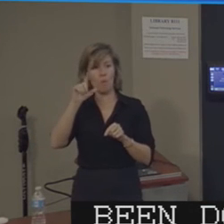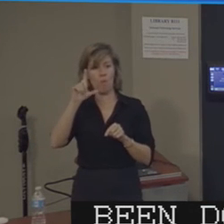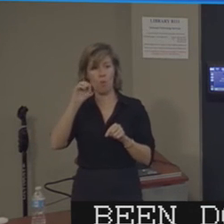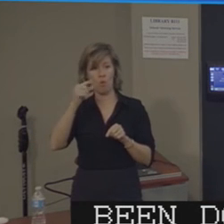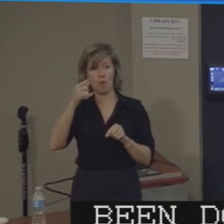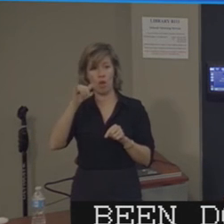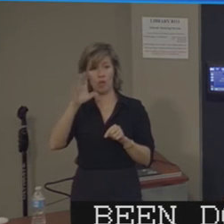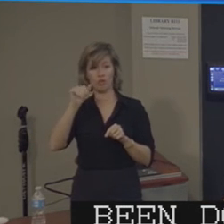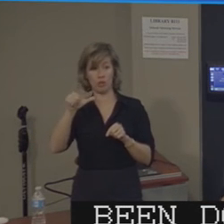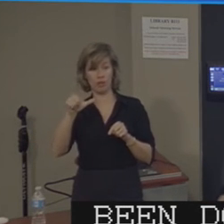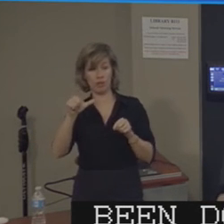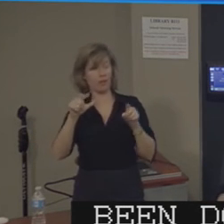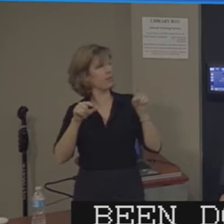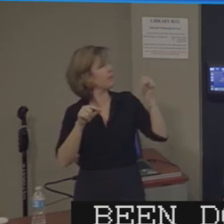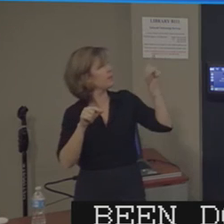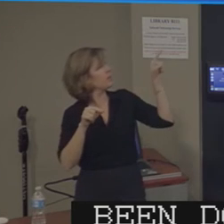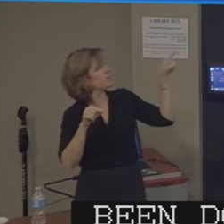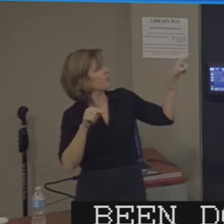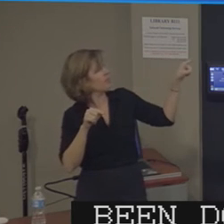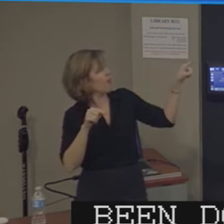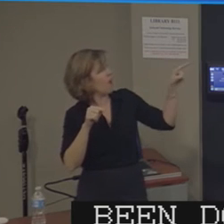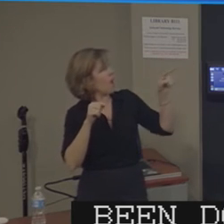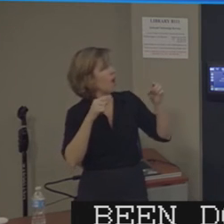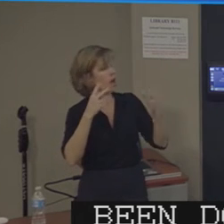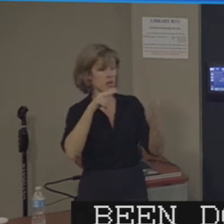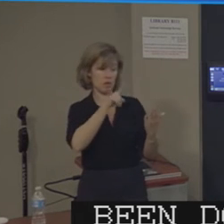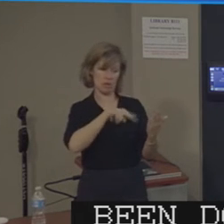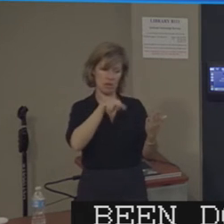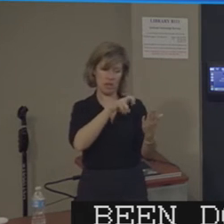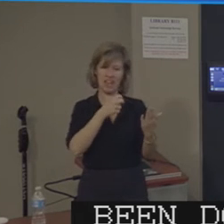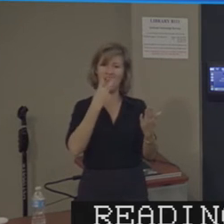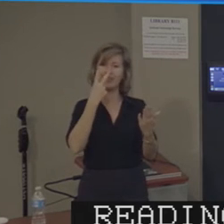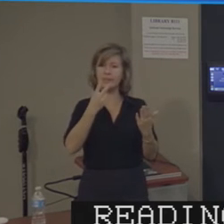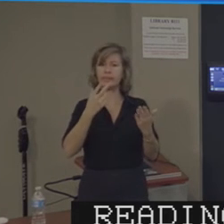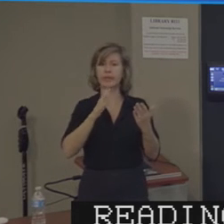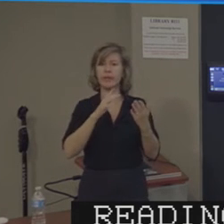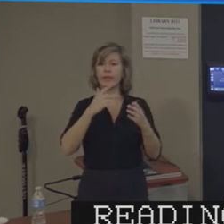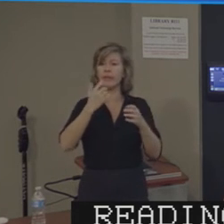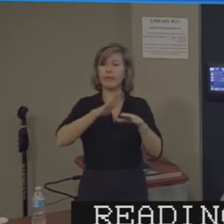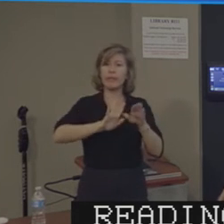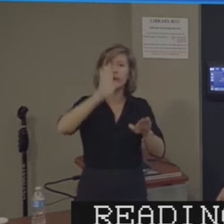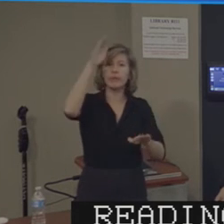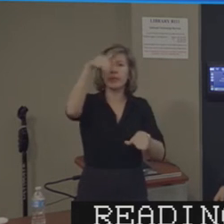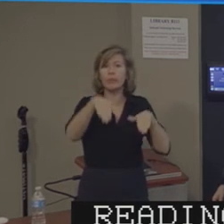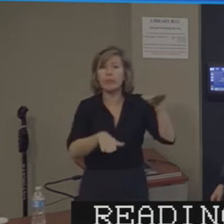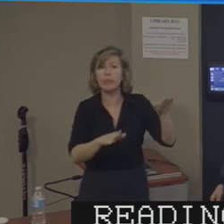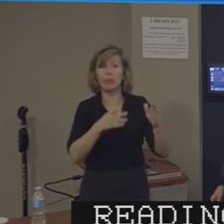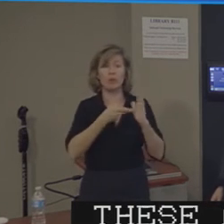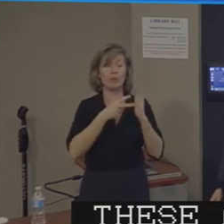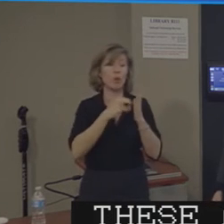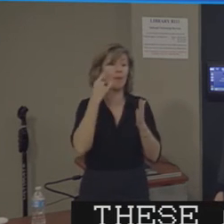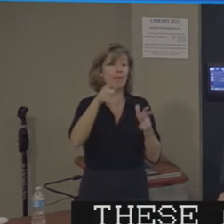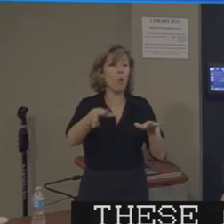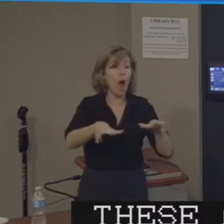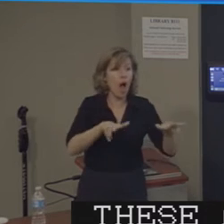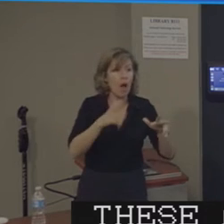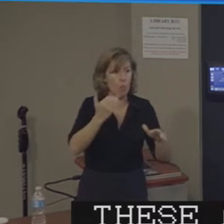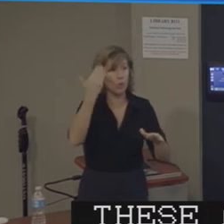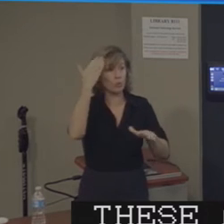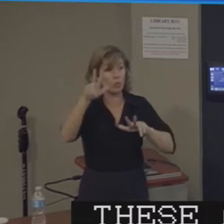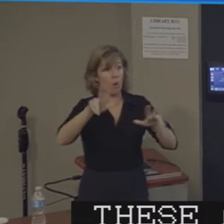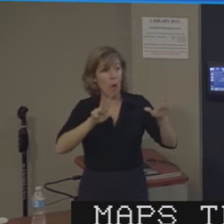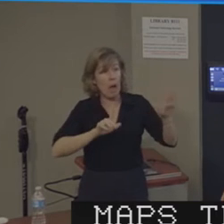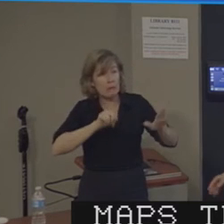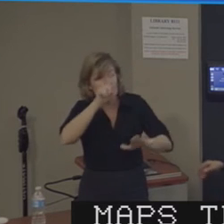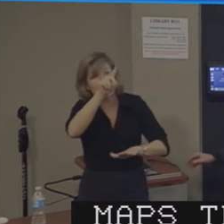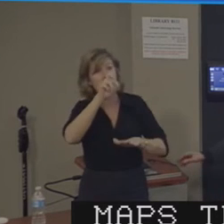you about the elevation where you're, say, hiking or looking for oil or whatever it is you're doing in